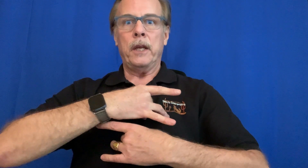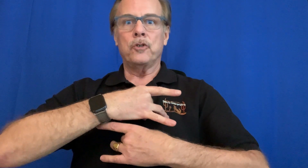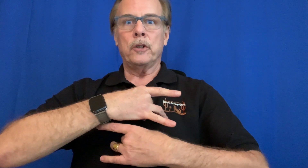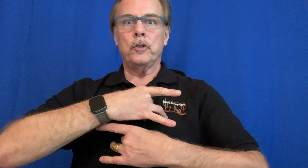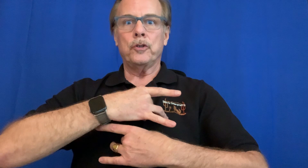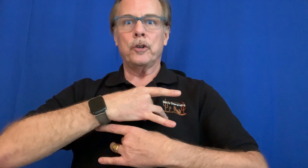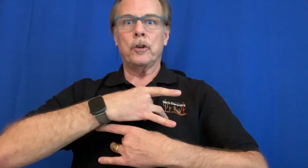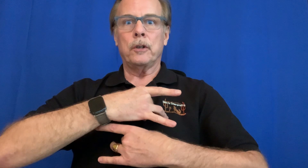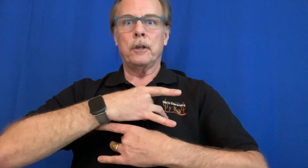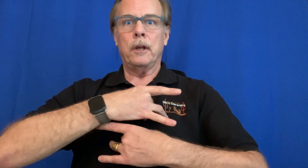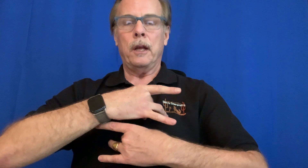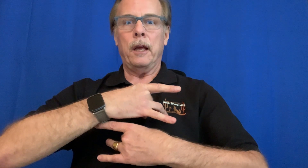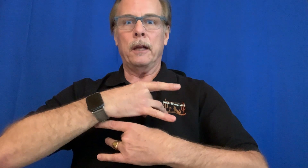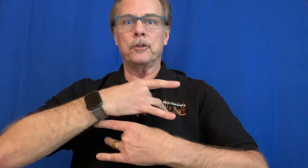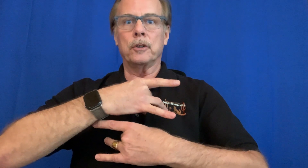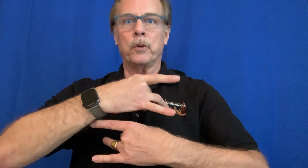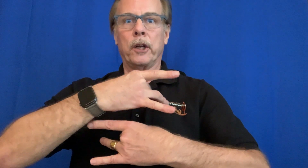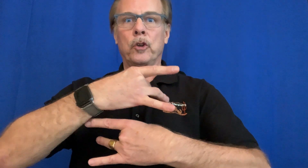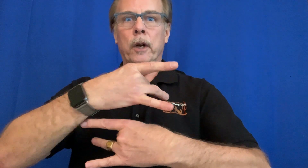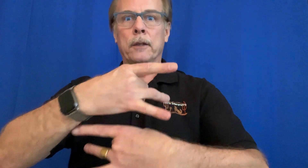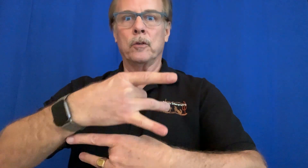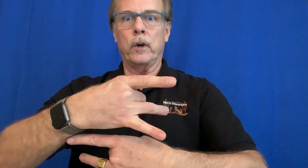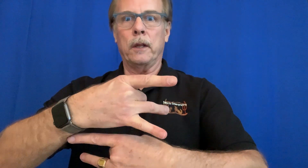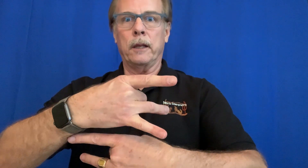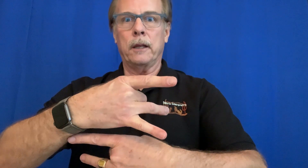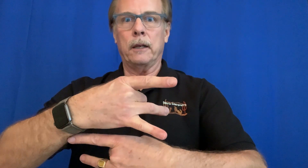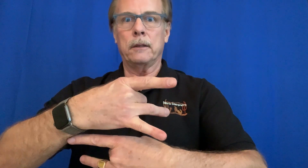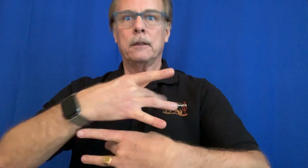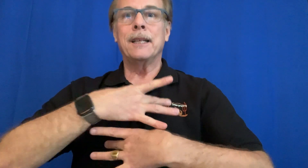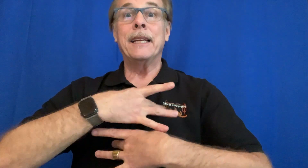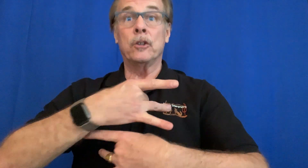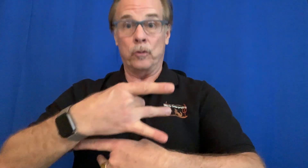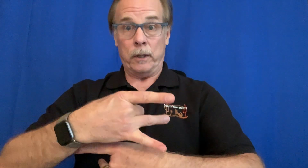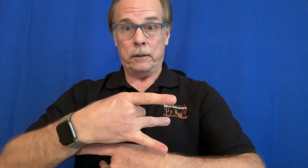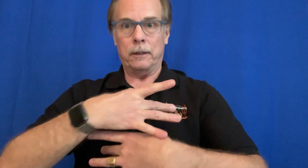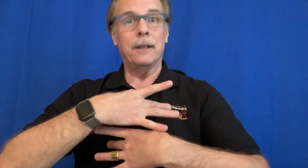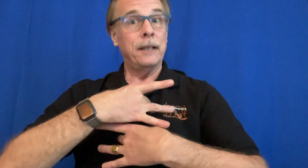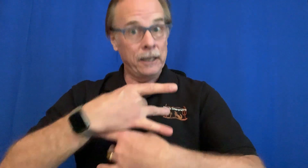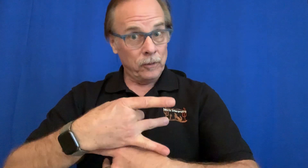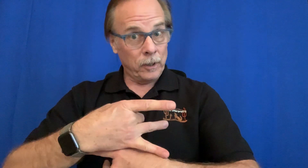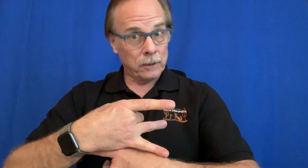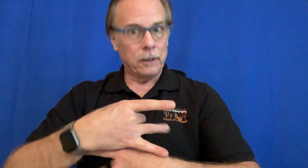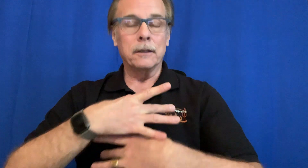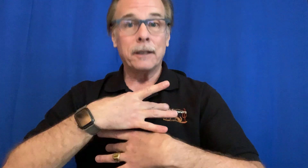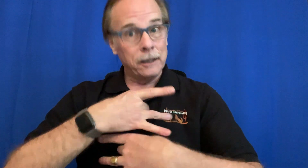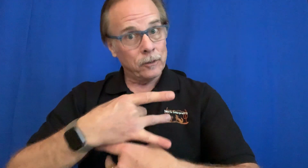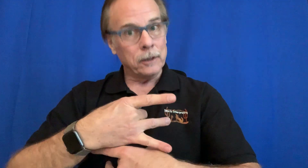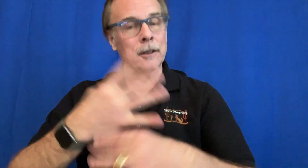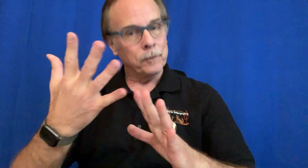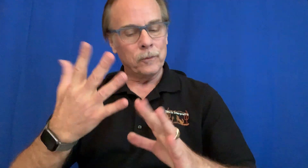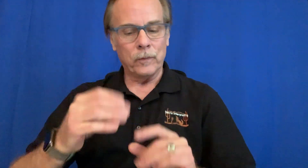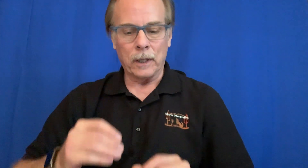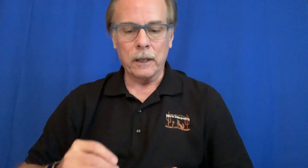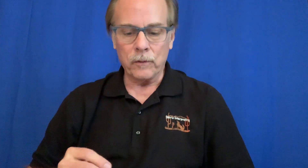pinching your shirt, and just bringing your hands away like that. Interesting, interesting, interesting. Again,